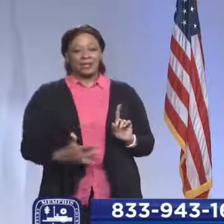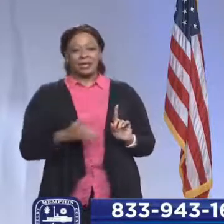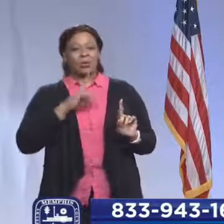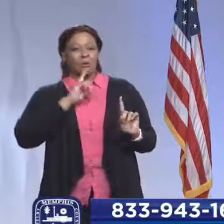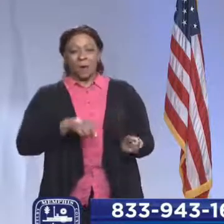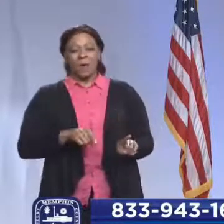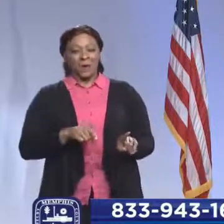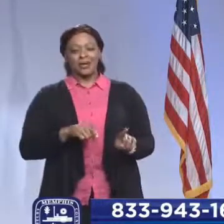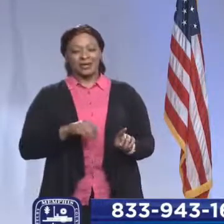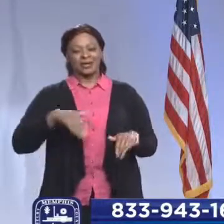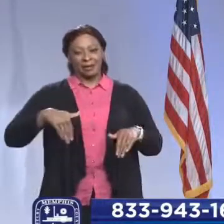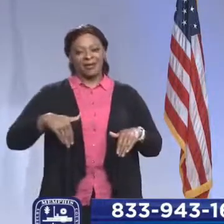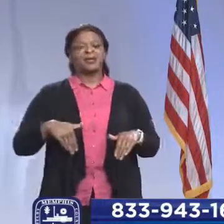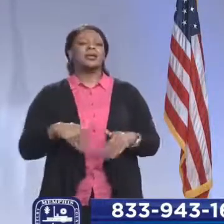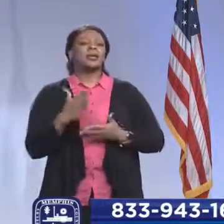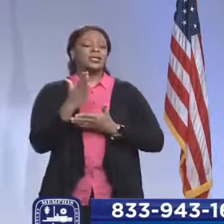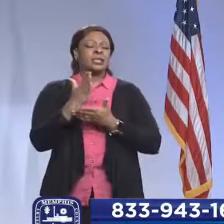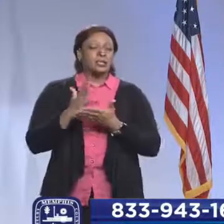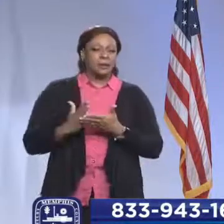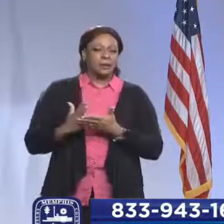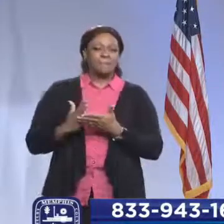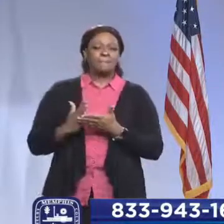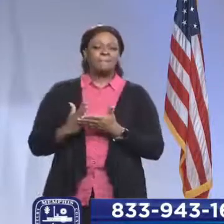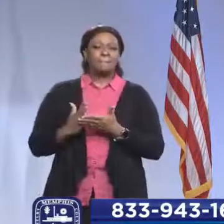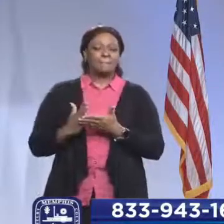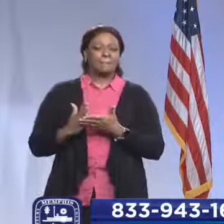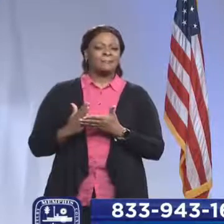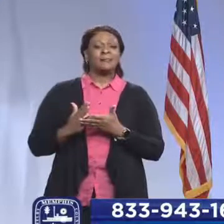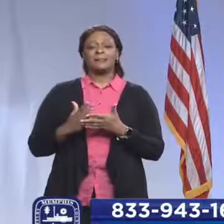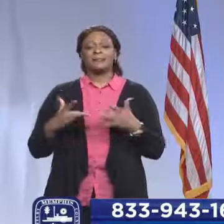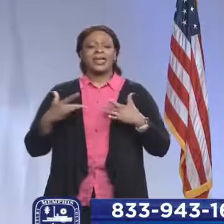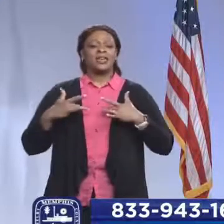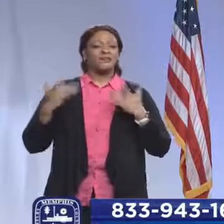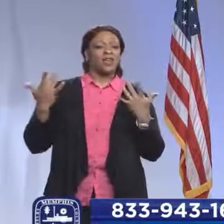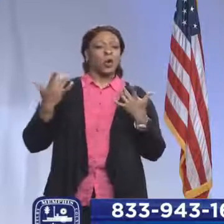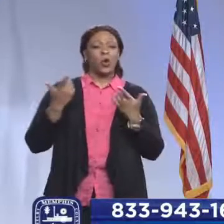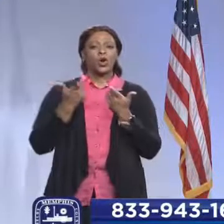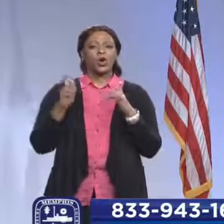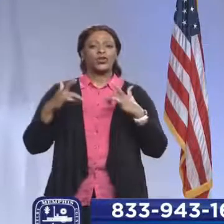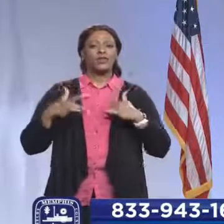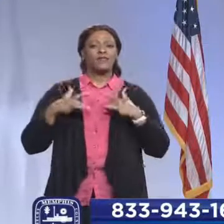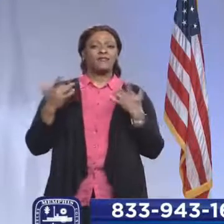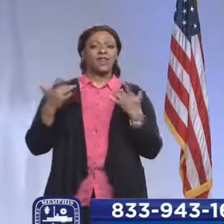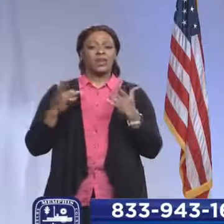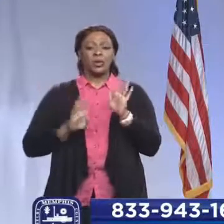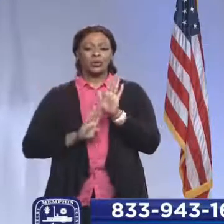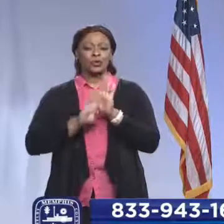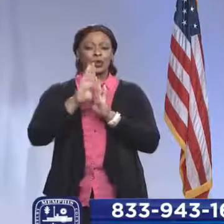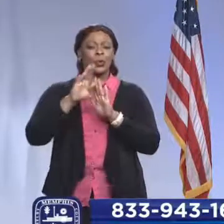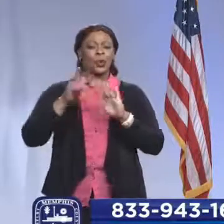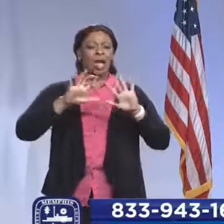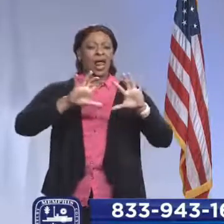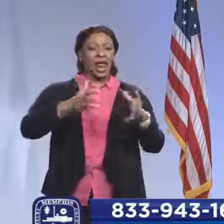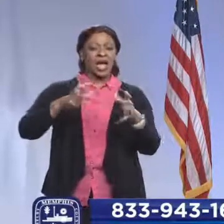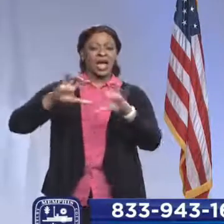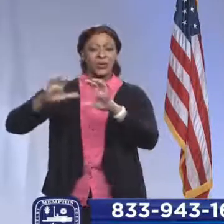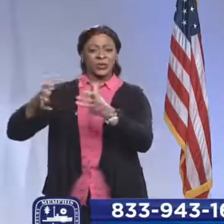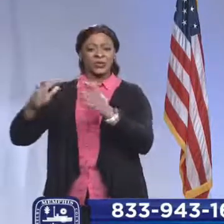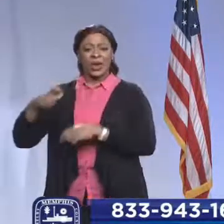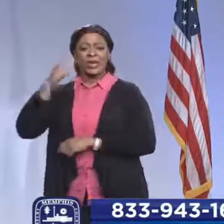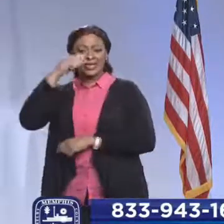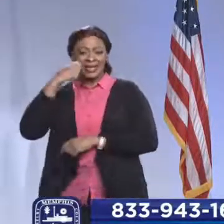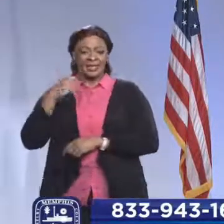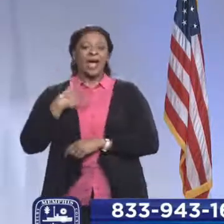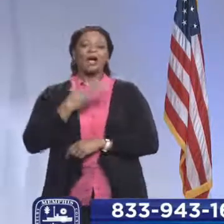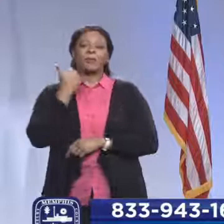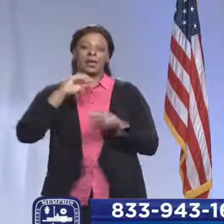reporting. At some of the events or surge events or places where we've done cluster testing, we have a